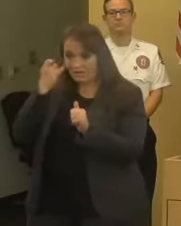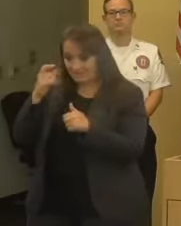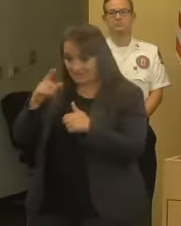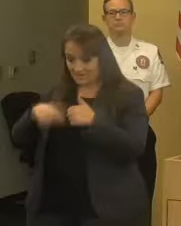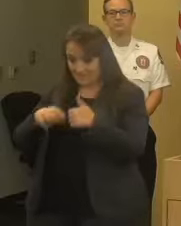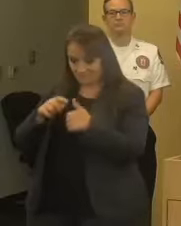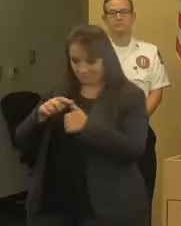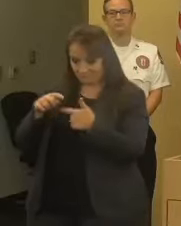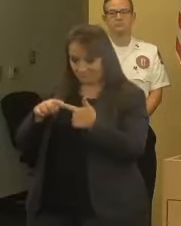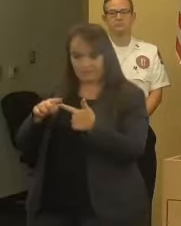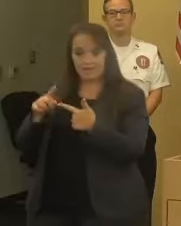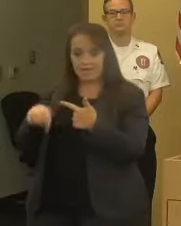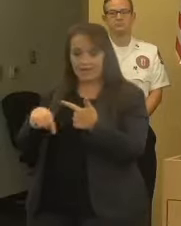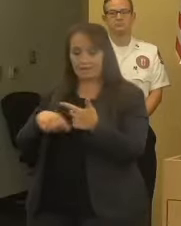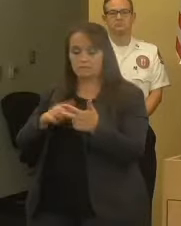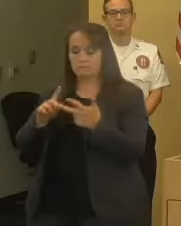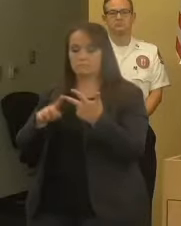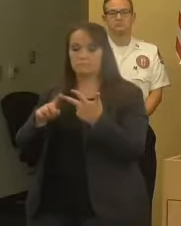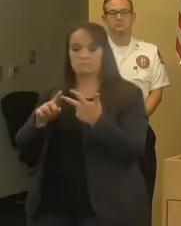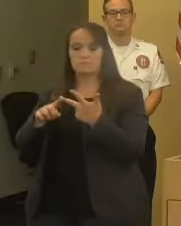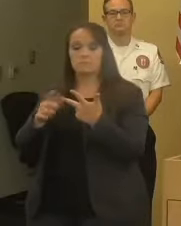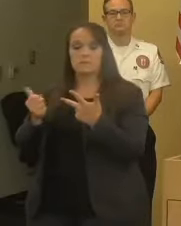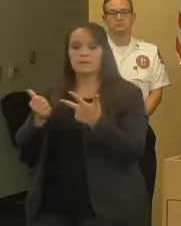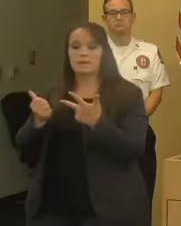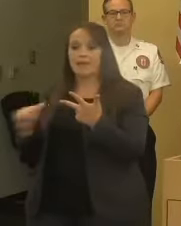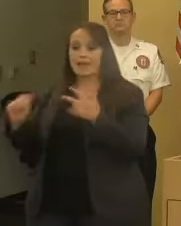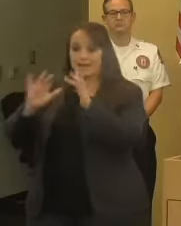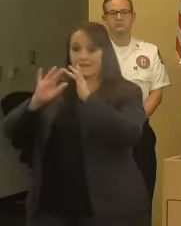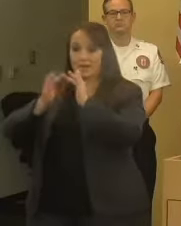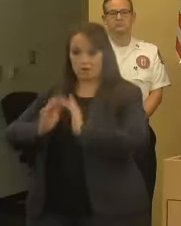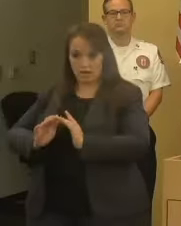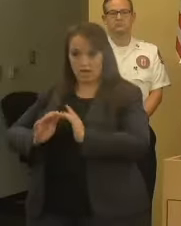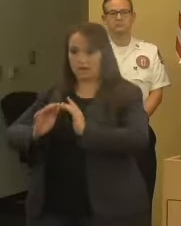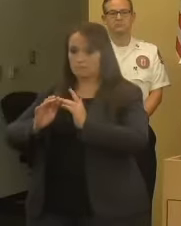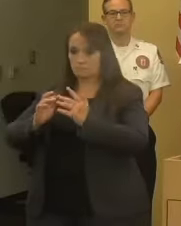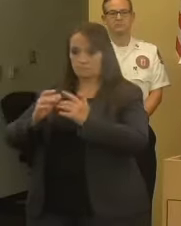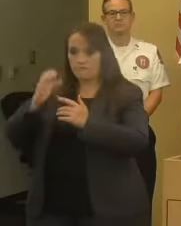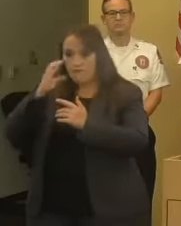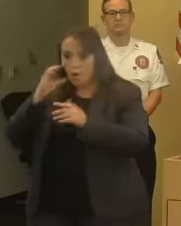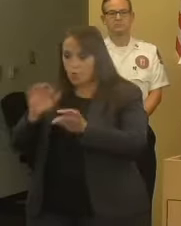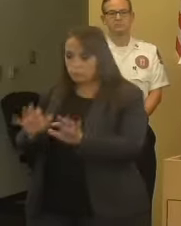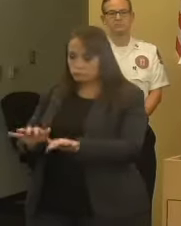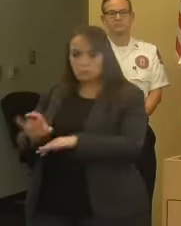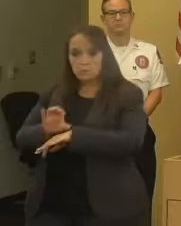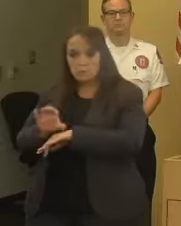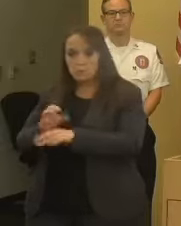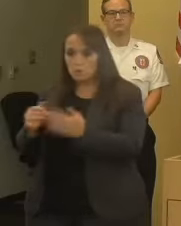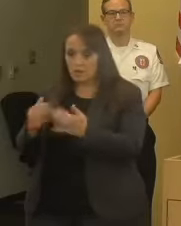phone, you can go to any internet connected device and go to